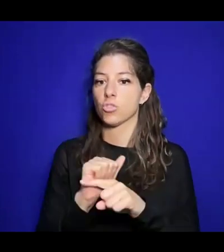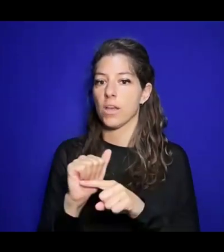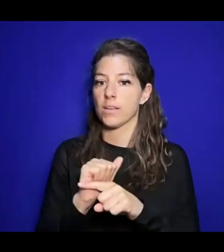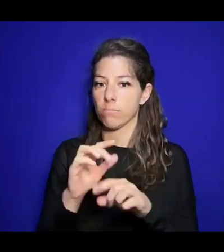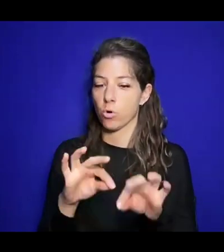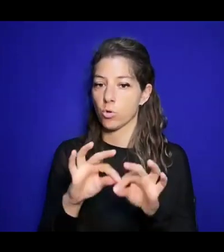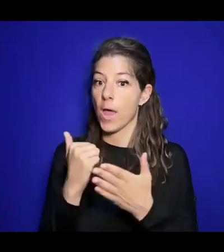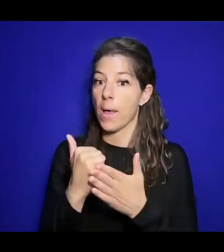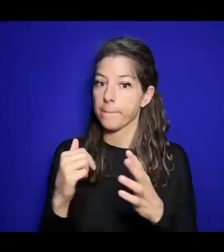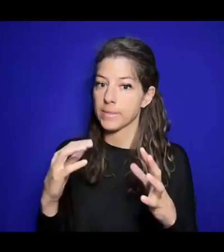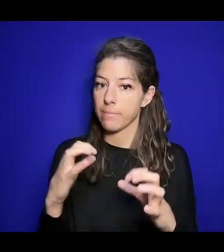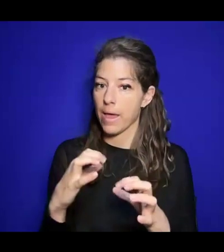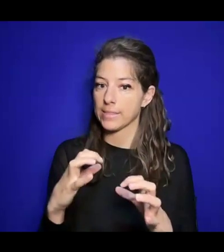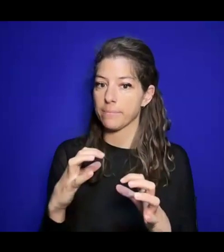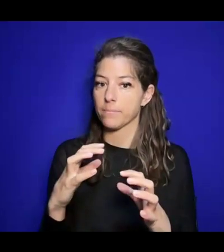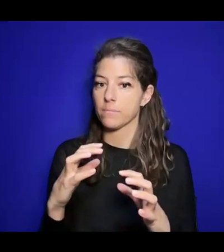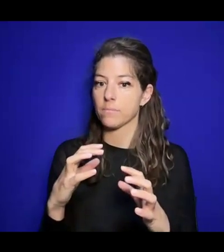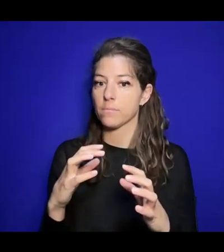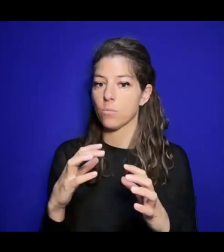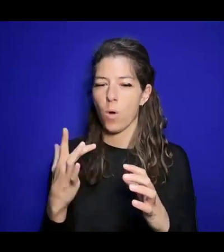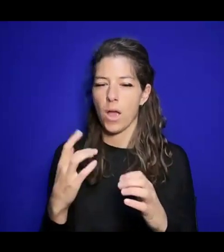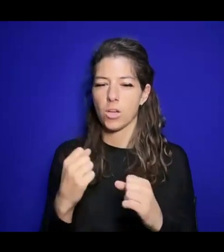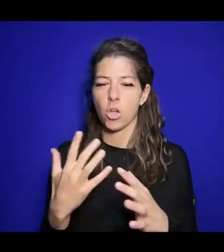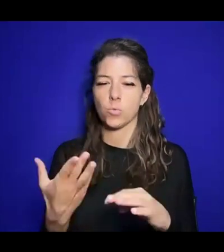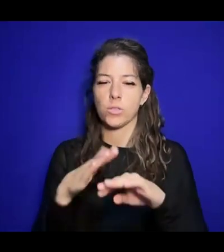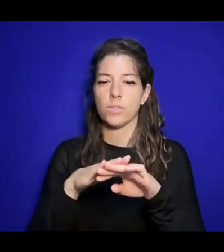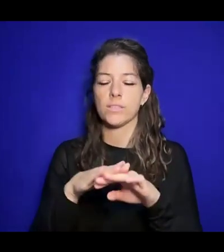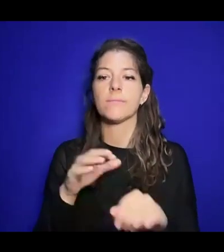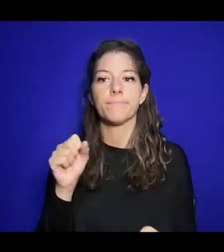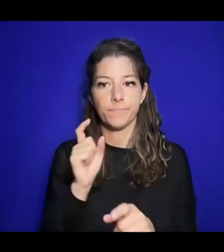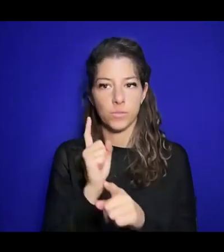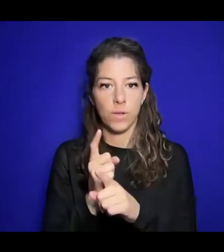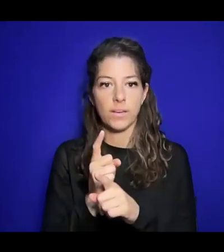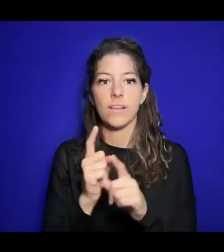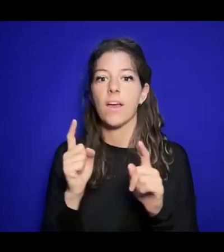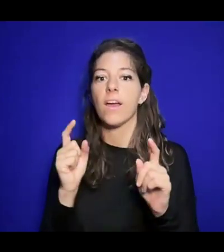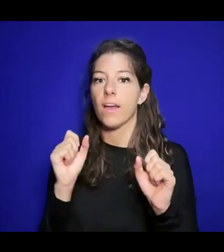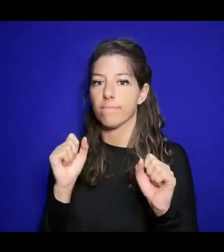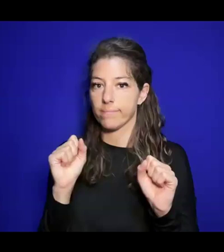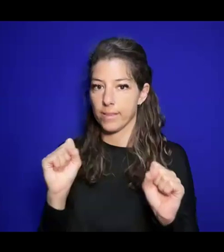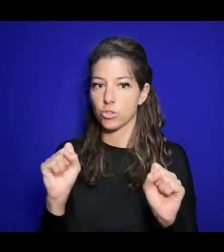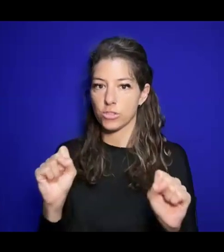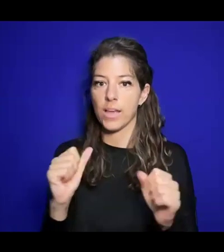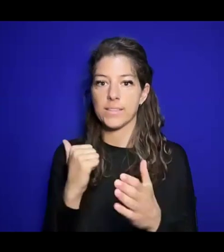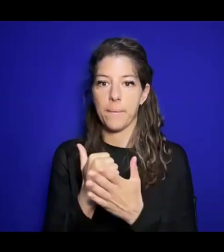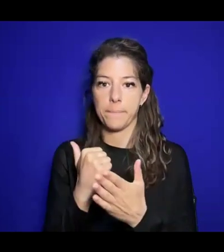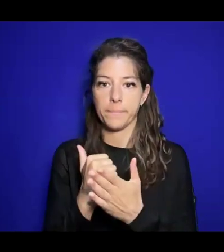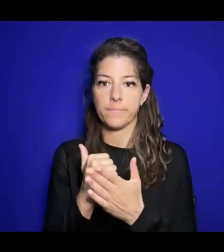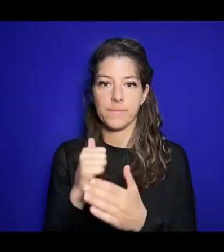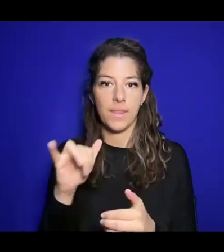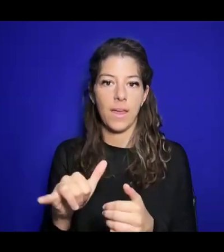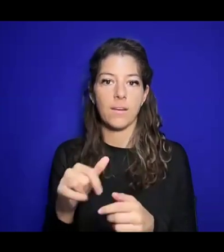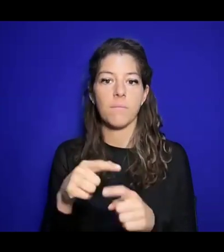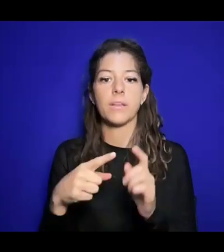supposed to help spasms and what could cause spasms to increase. And yes, you are right. Exercise does help spasms, but sometimes